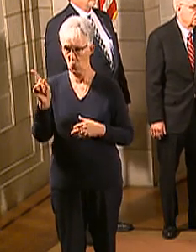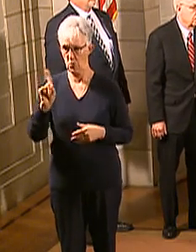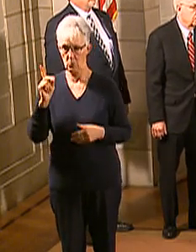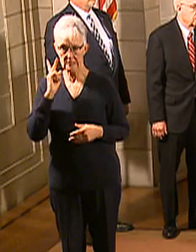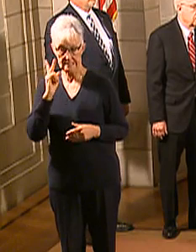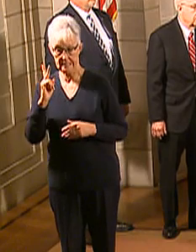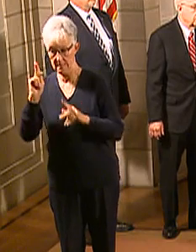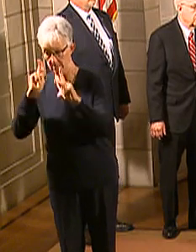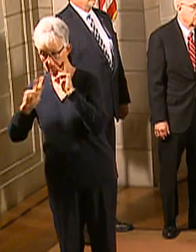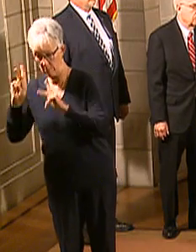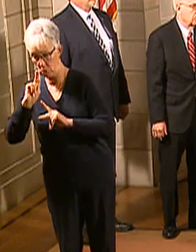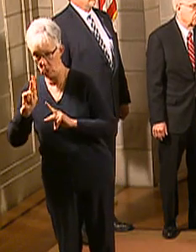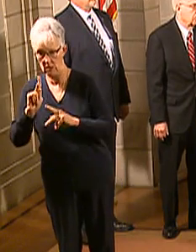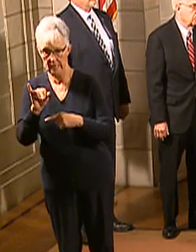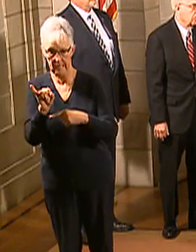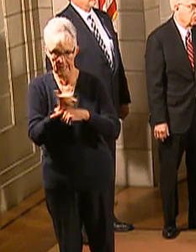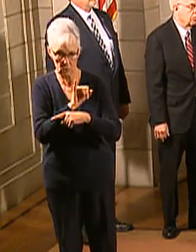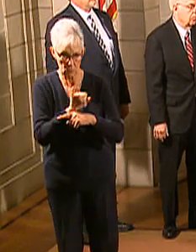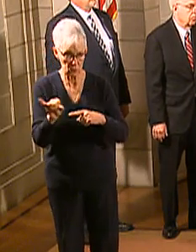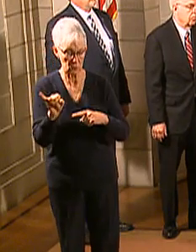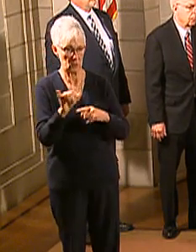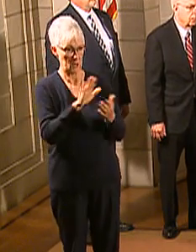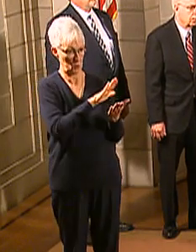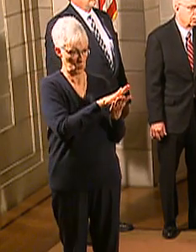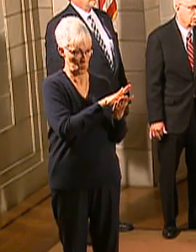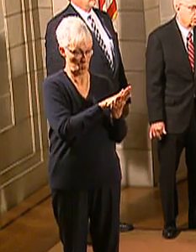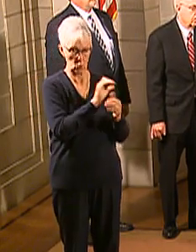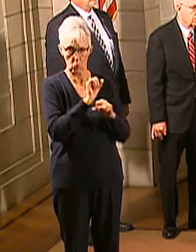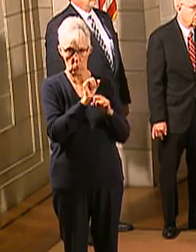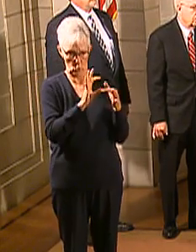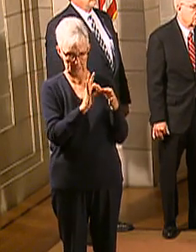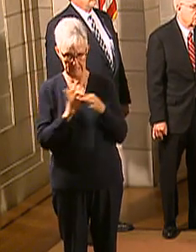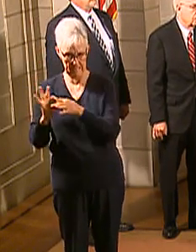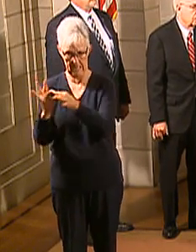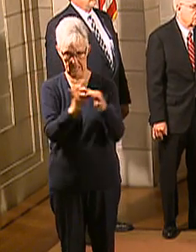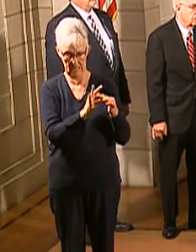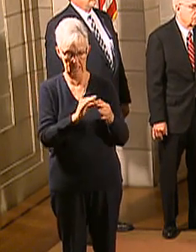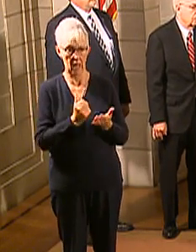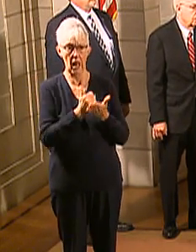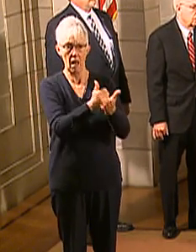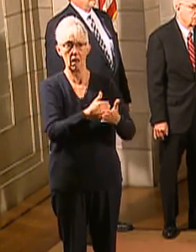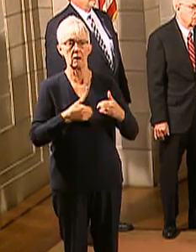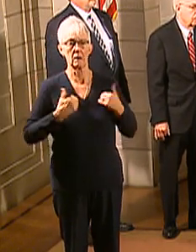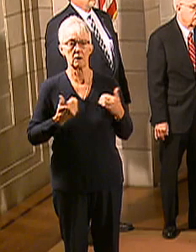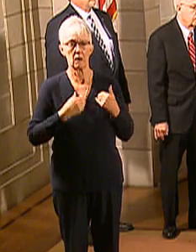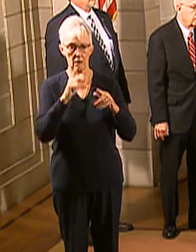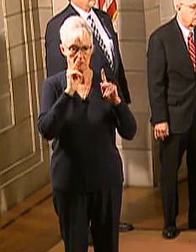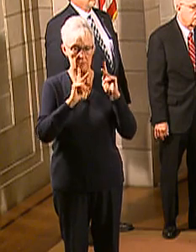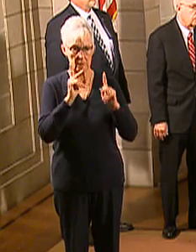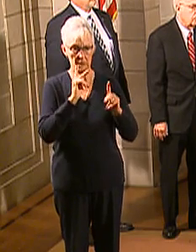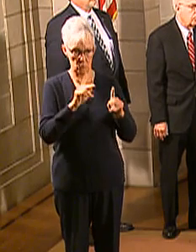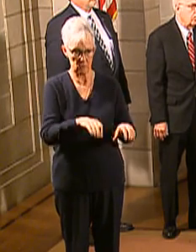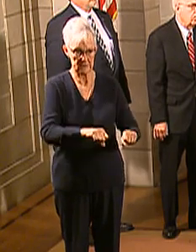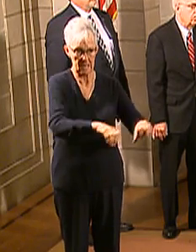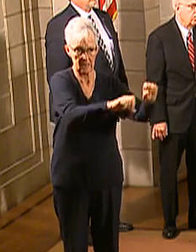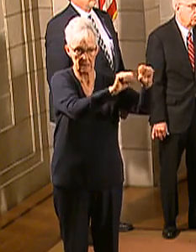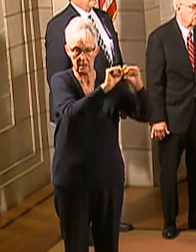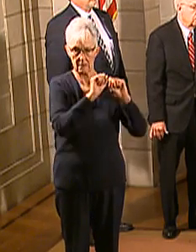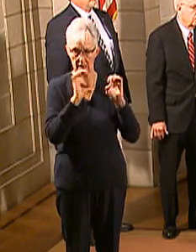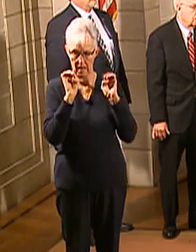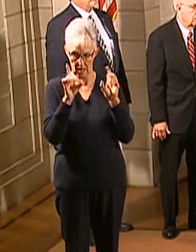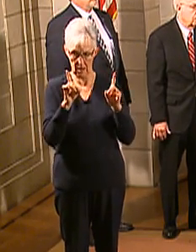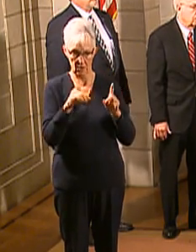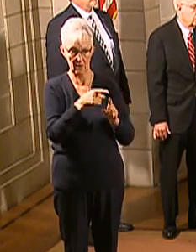our industries to be able to work together to be able to help young people get the education they need to take the